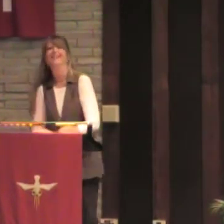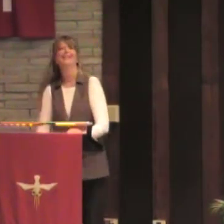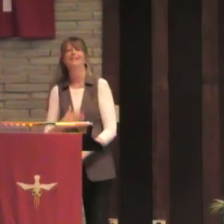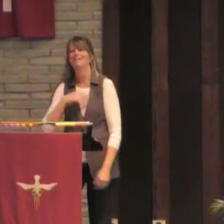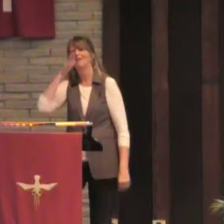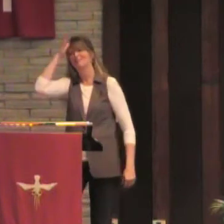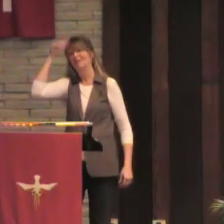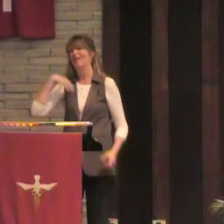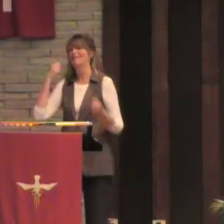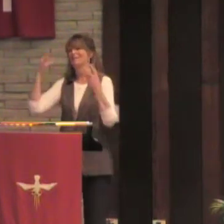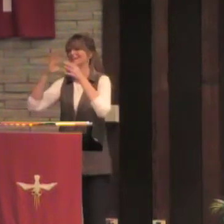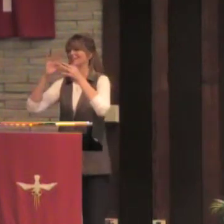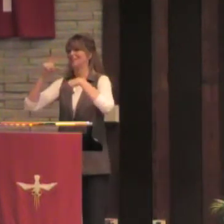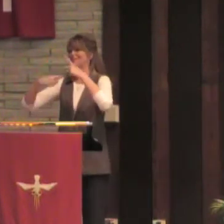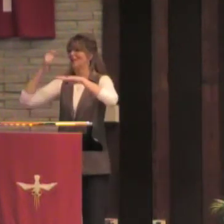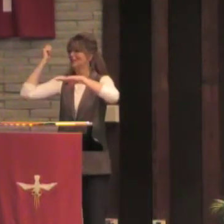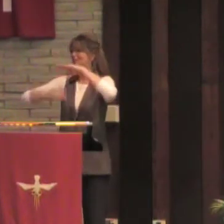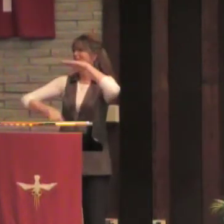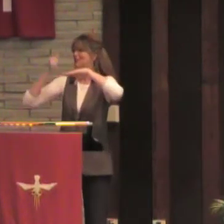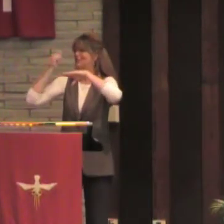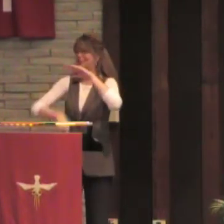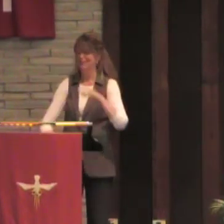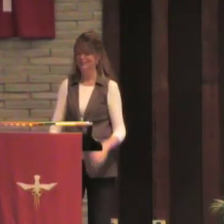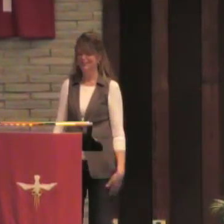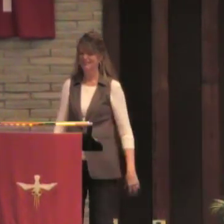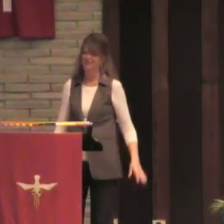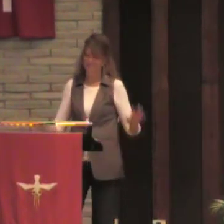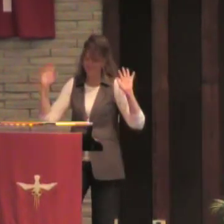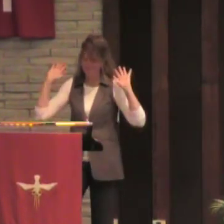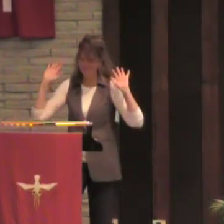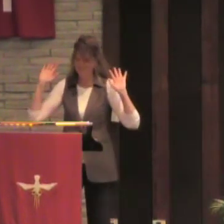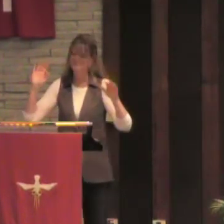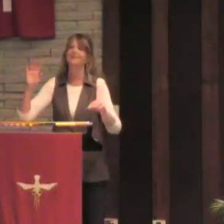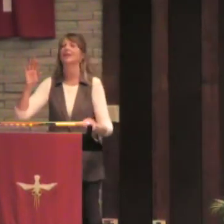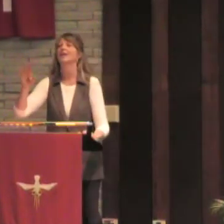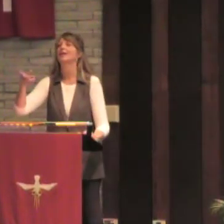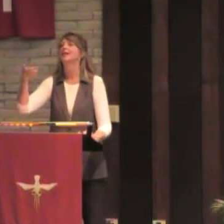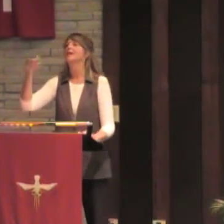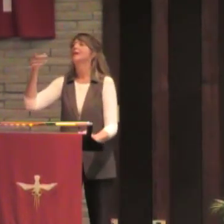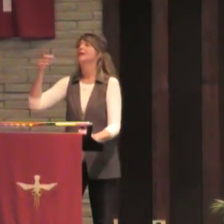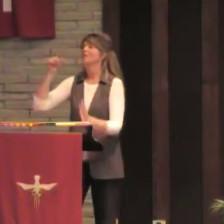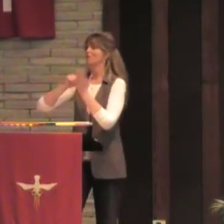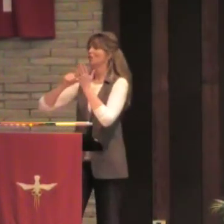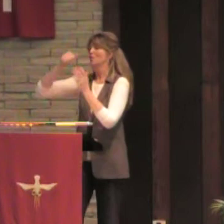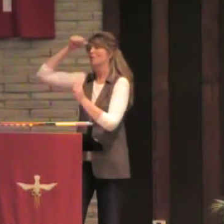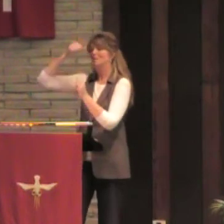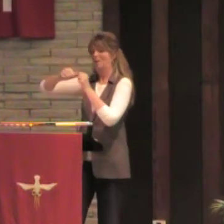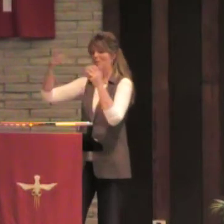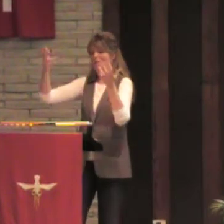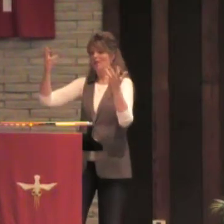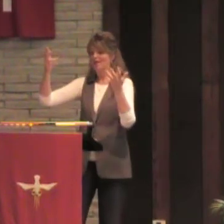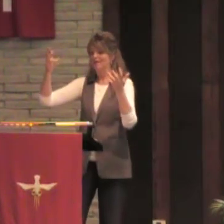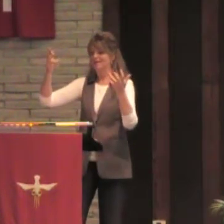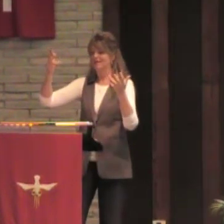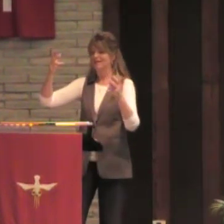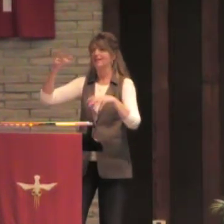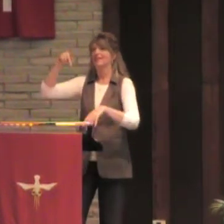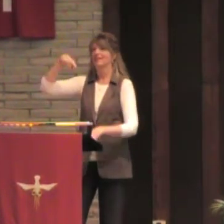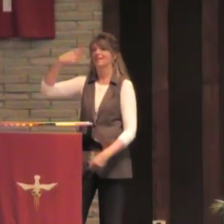is not the school for the deaf. My dad's got lots of stories about getting his hand slapped when he was a kid. But anyway, here's our memory verse